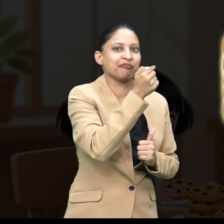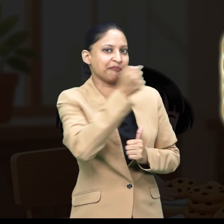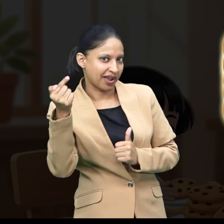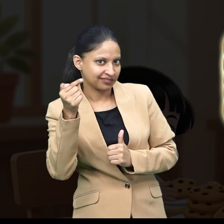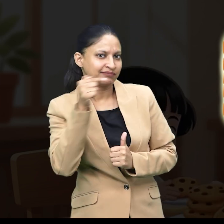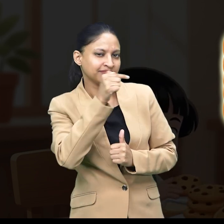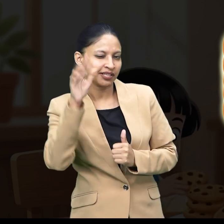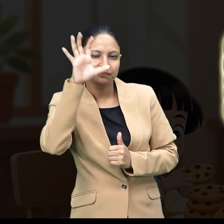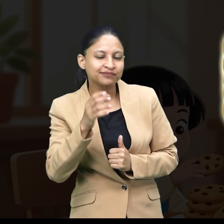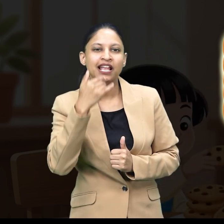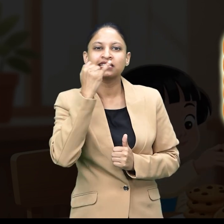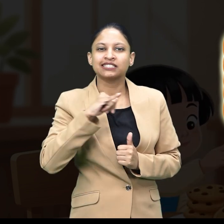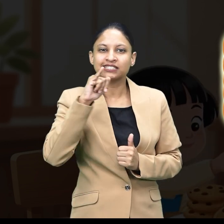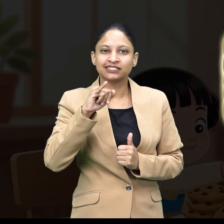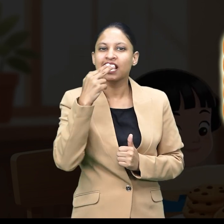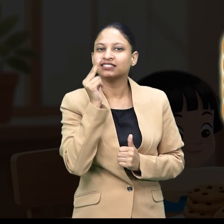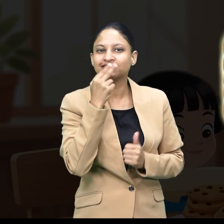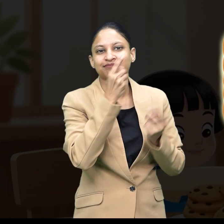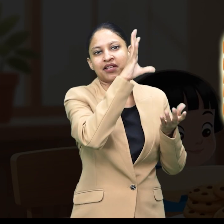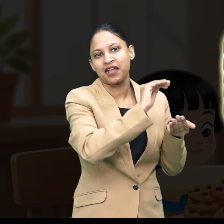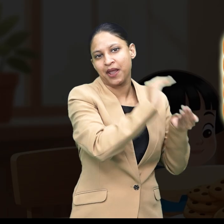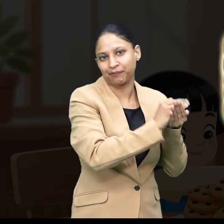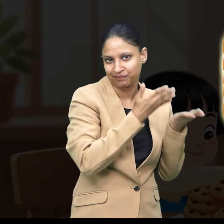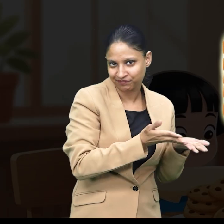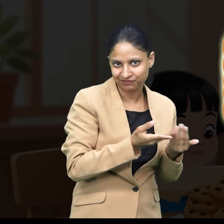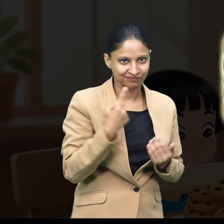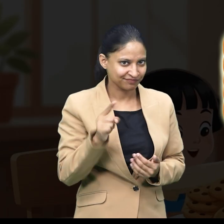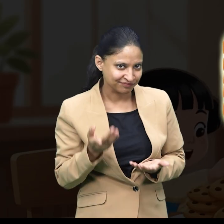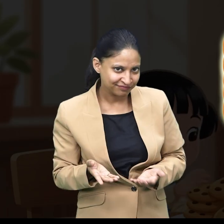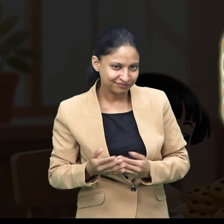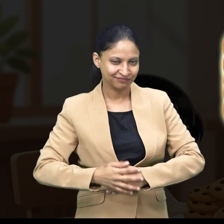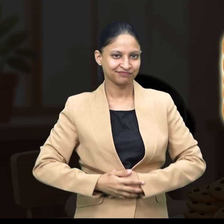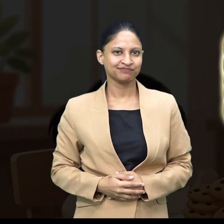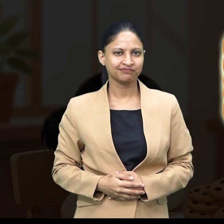Correct, 6 biscuits. That is subtraction.